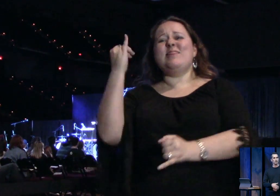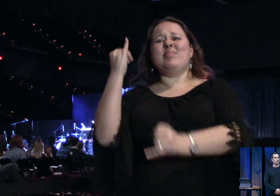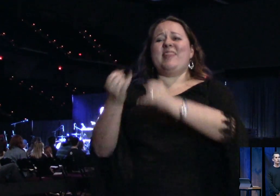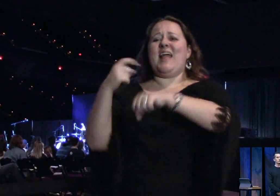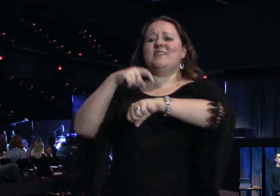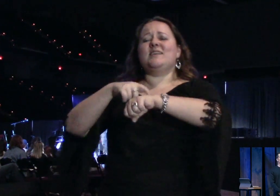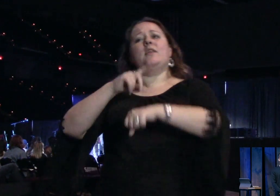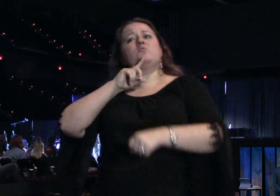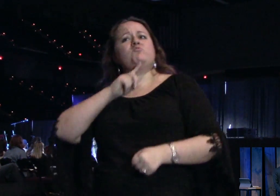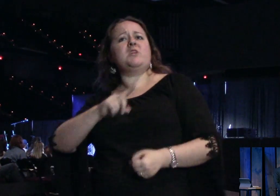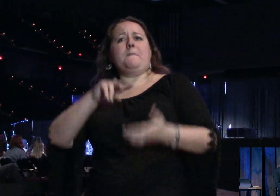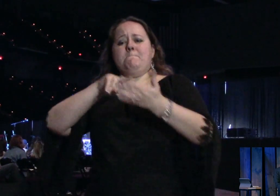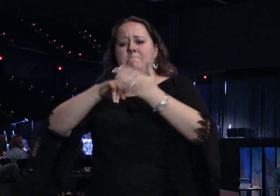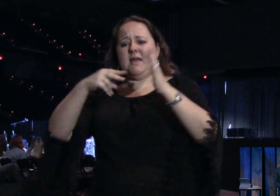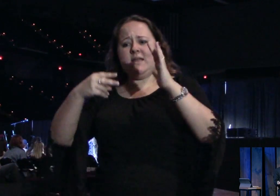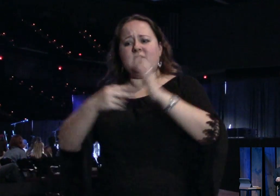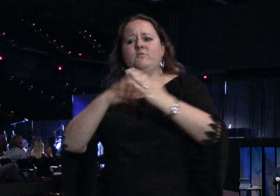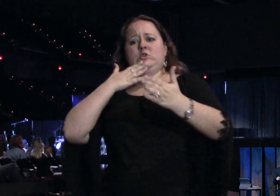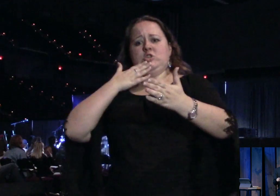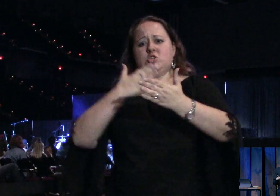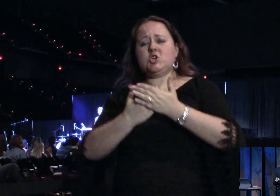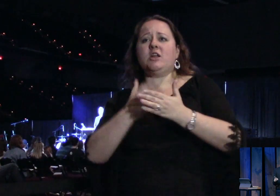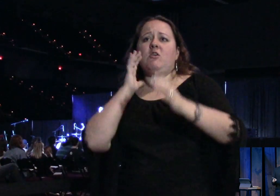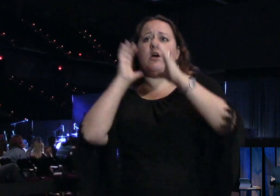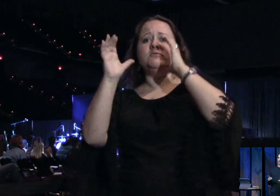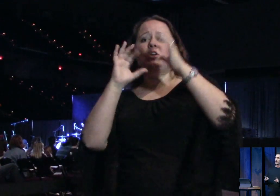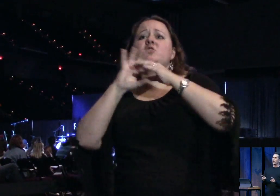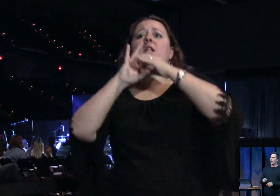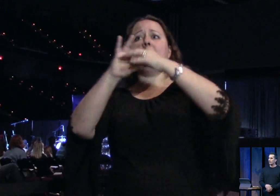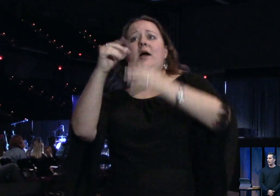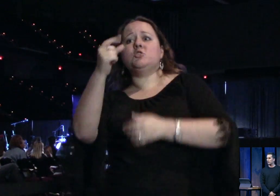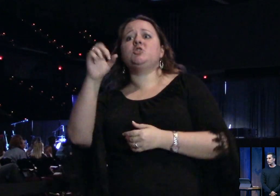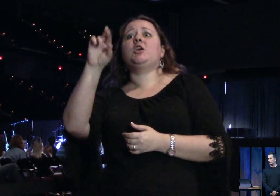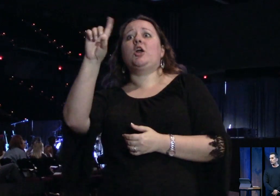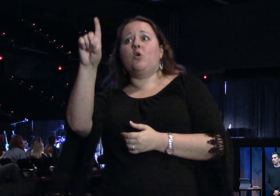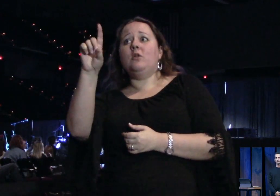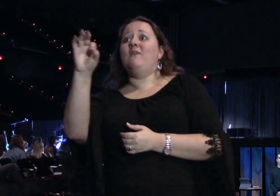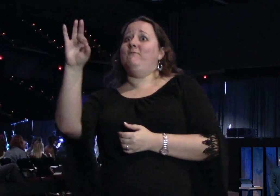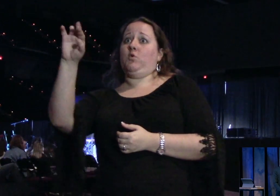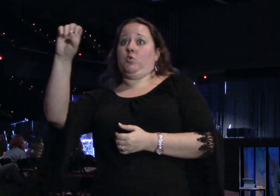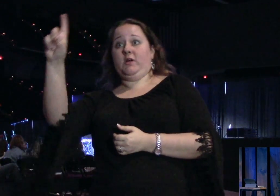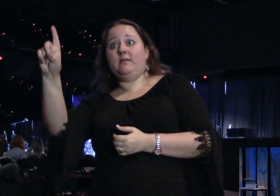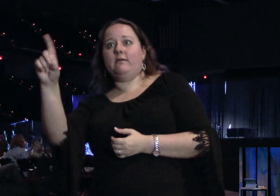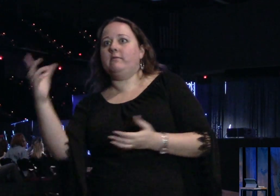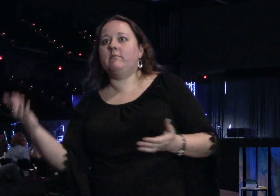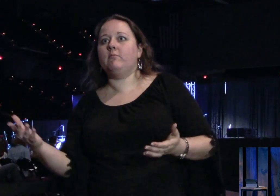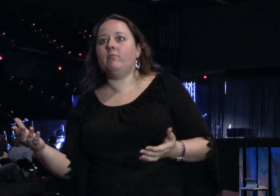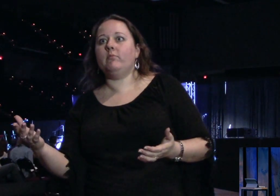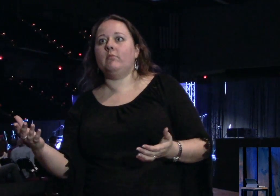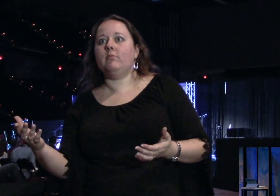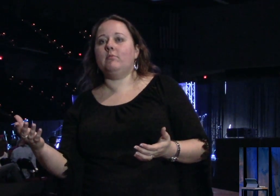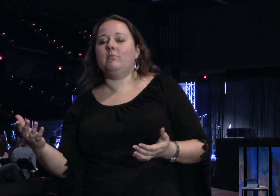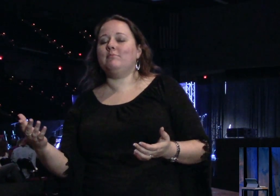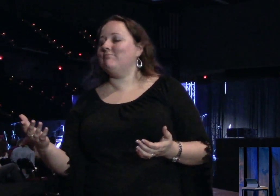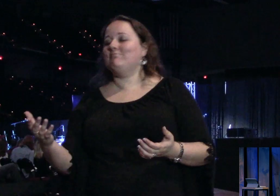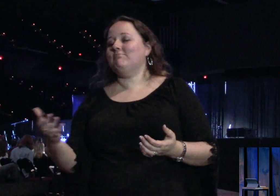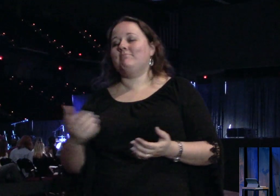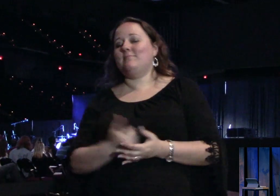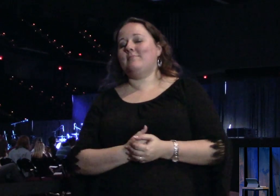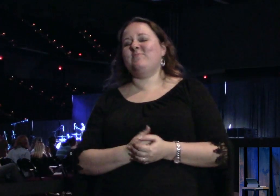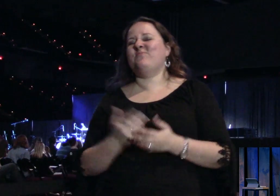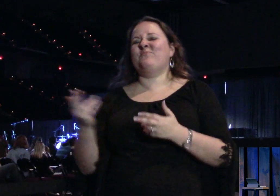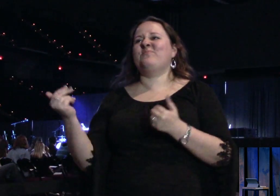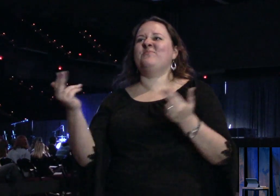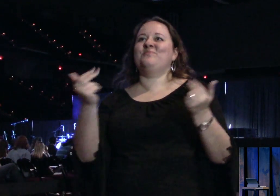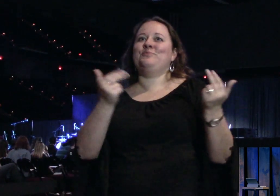me ask you this. When was the last time you had a meaningful conversation about Gerald Ford or Jimmy Carter?